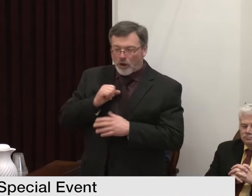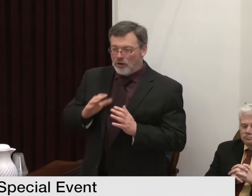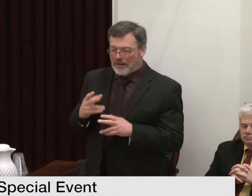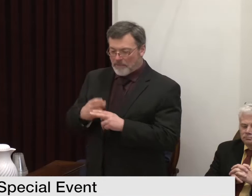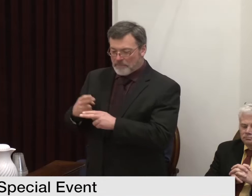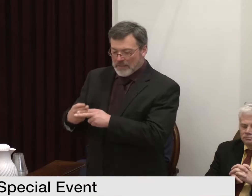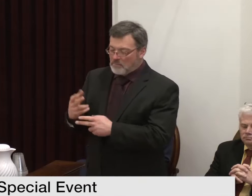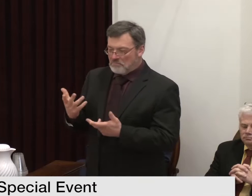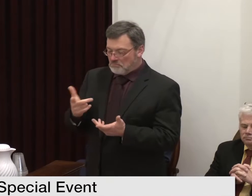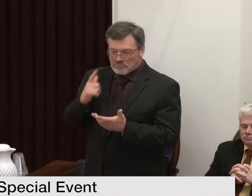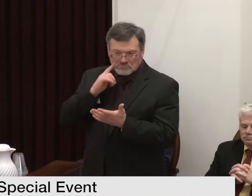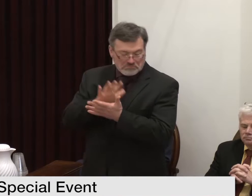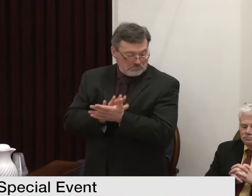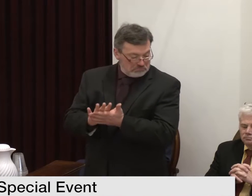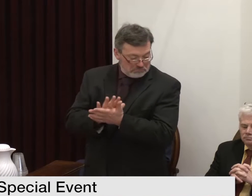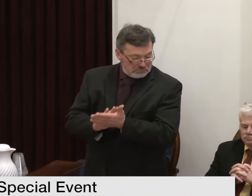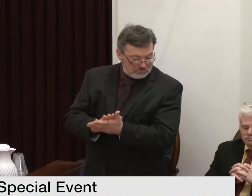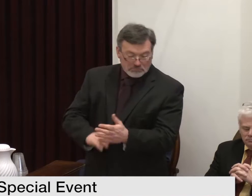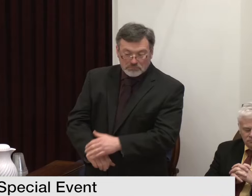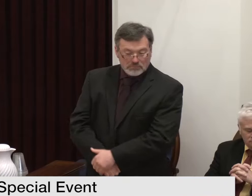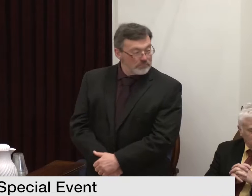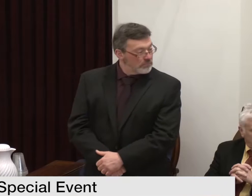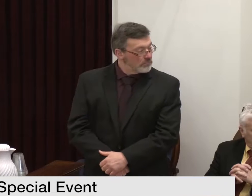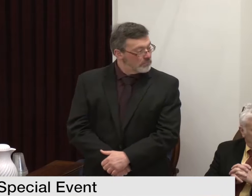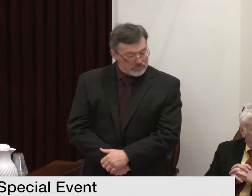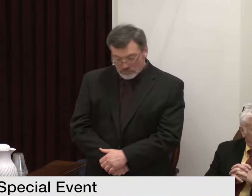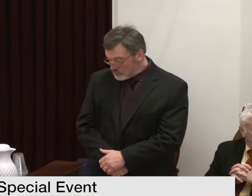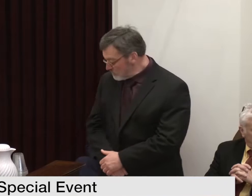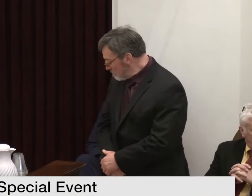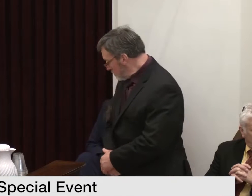please assemble and perform the duties assigned to it?